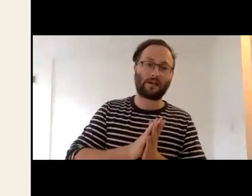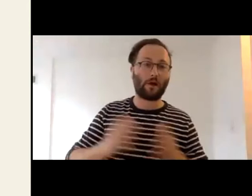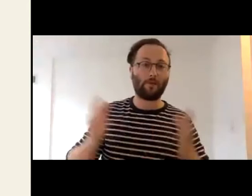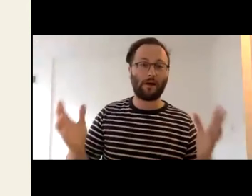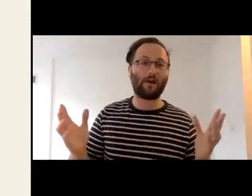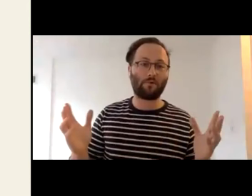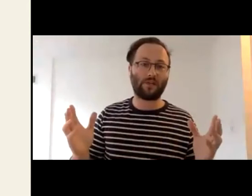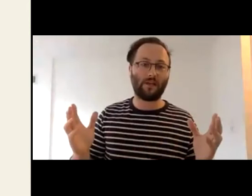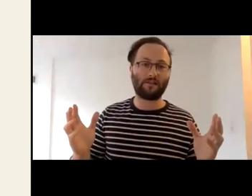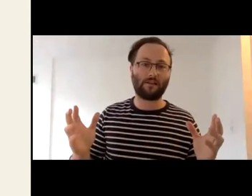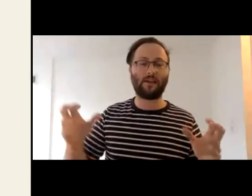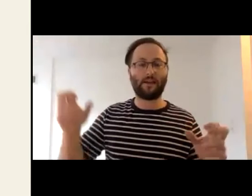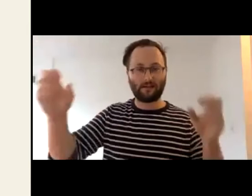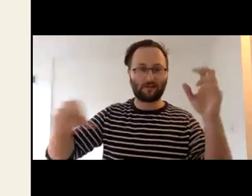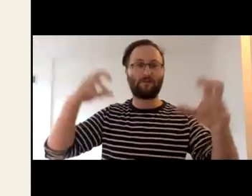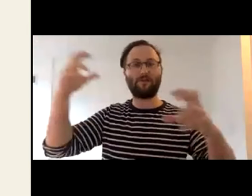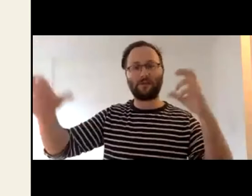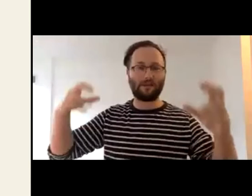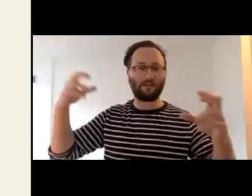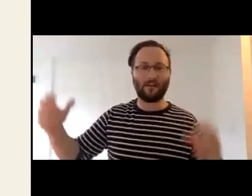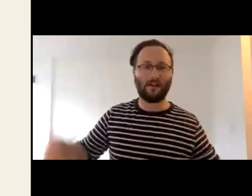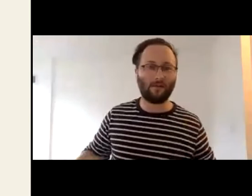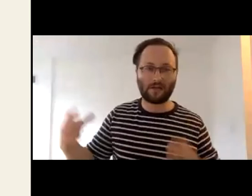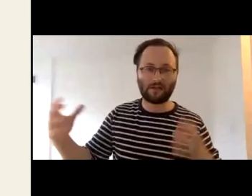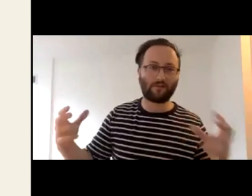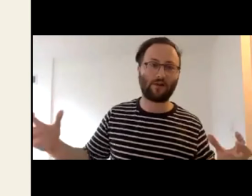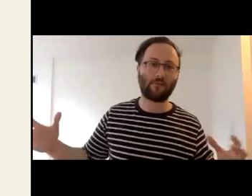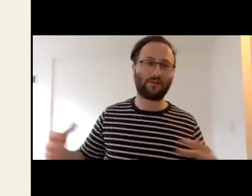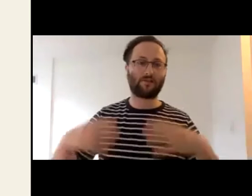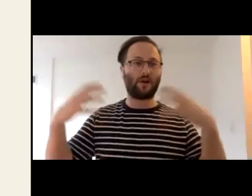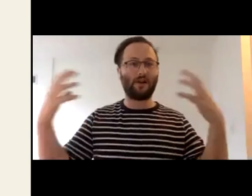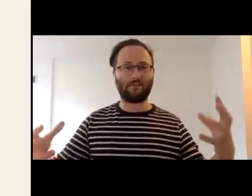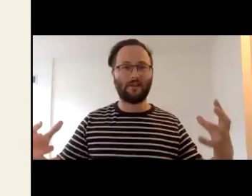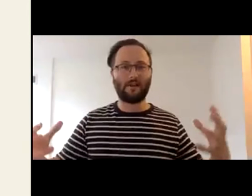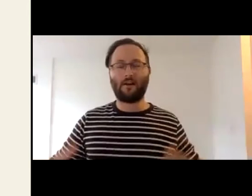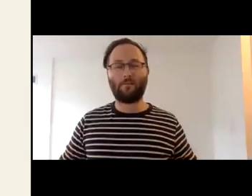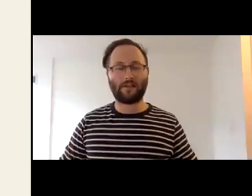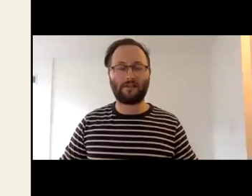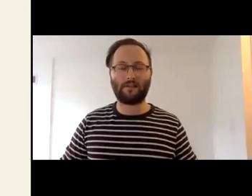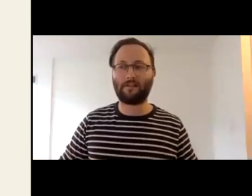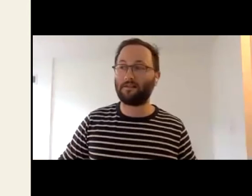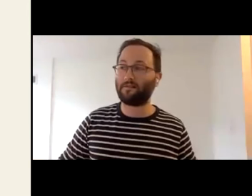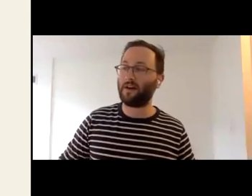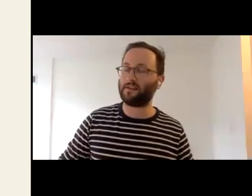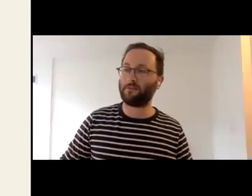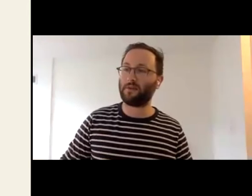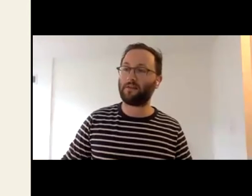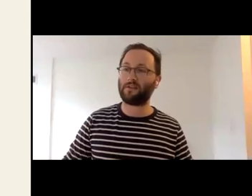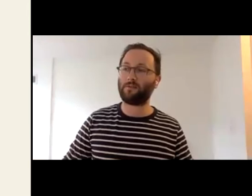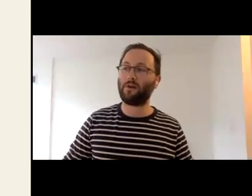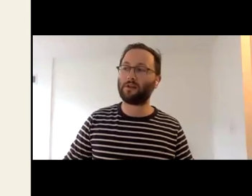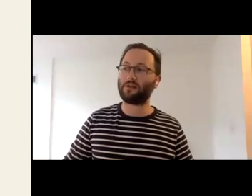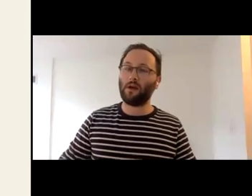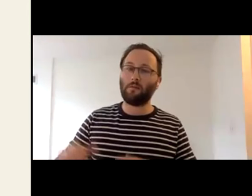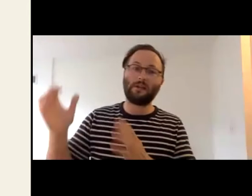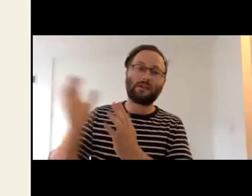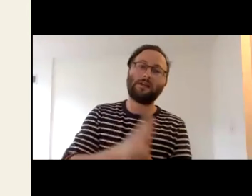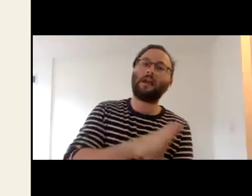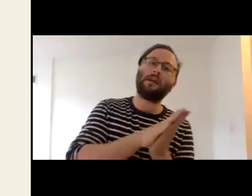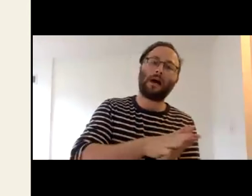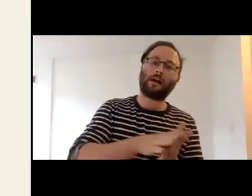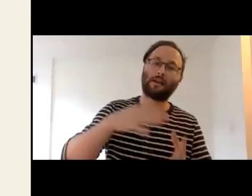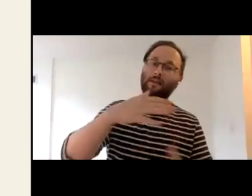back to probably 100%. Again, sort of using these objective terms to try and our best to define the subjective experience. But